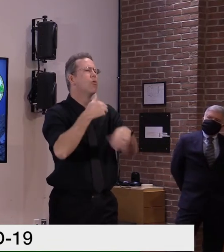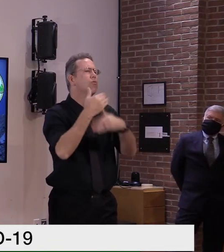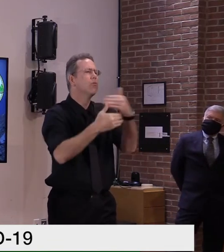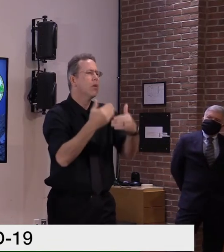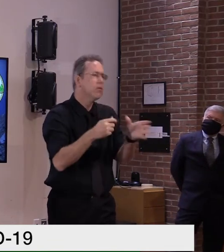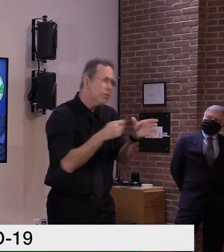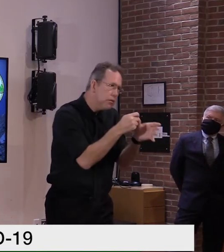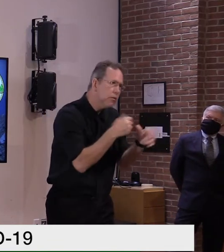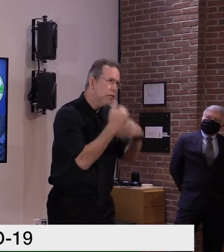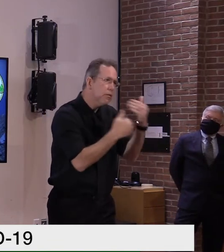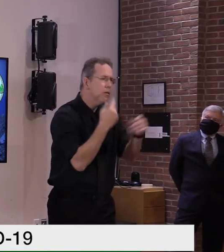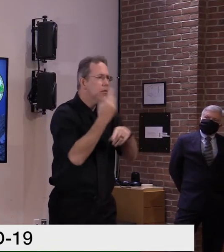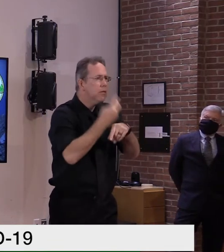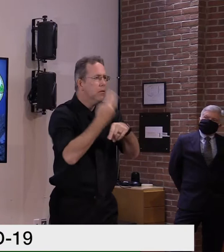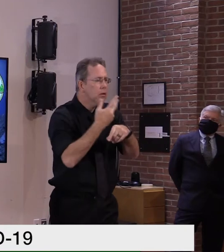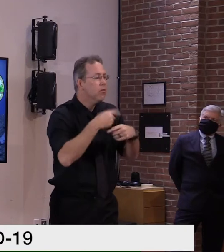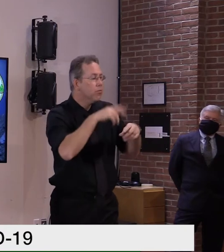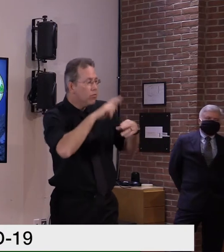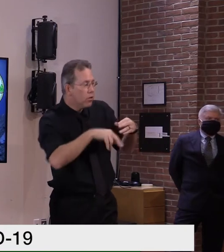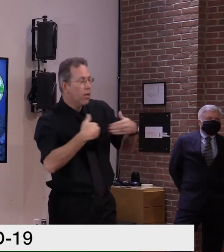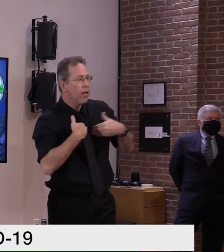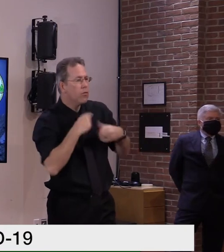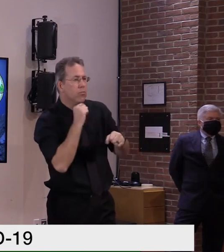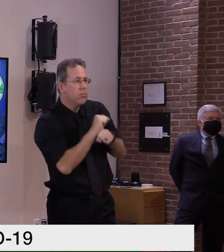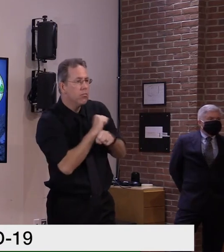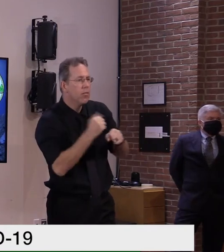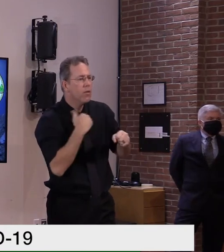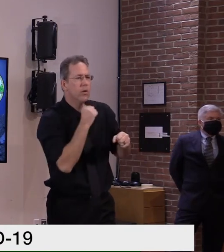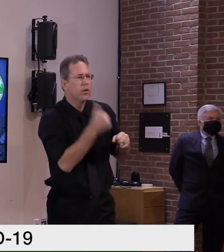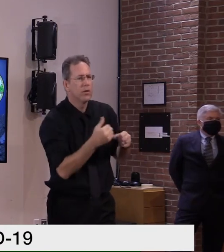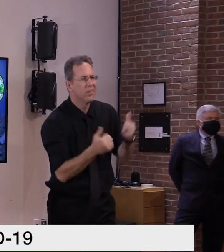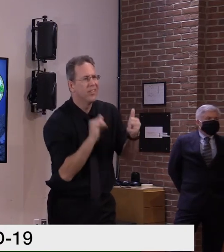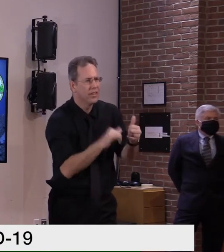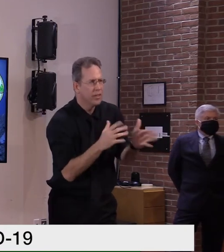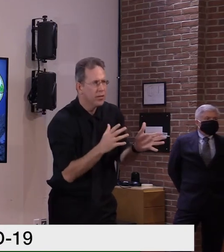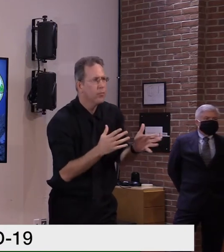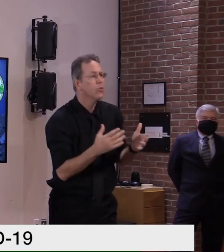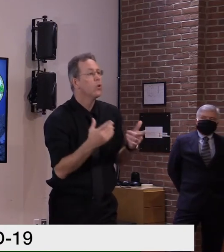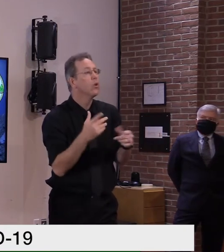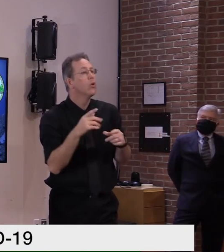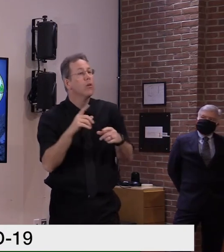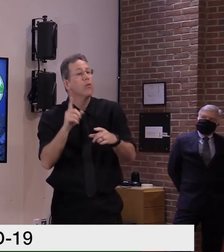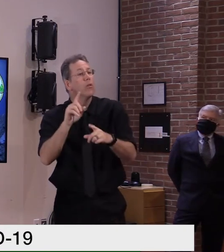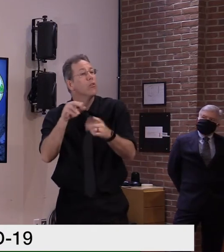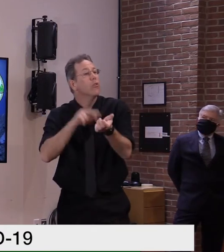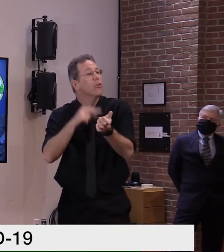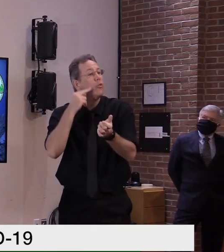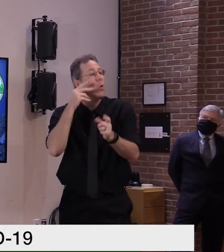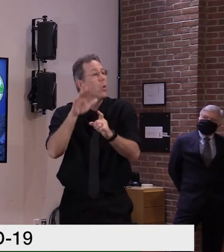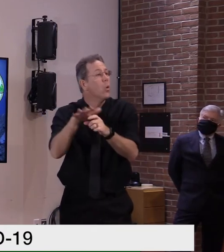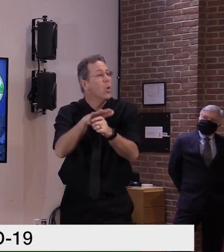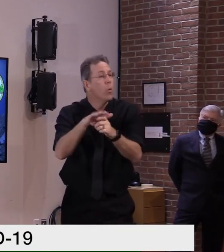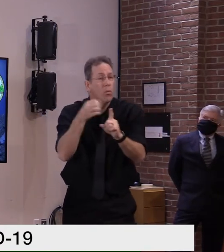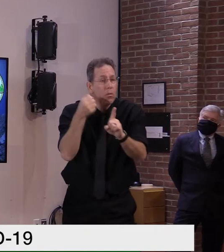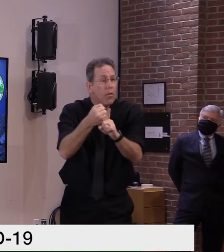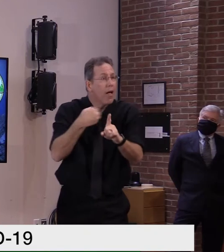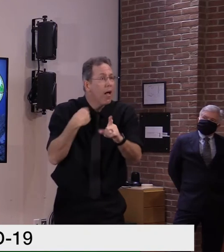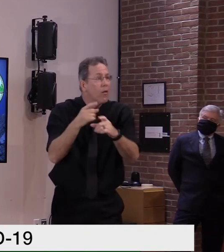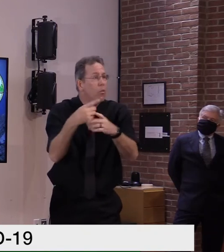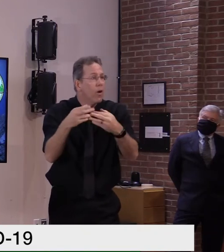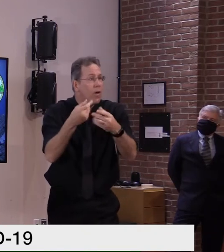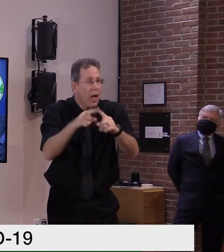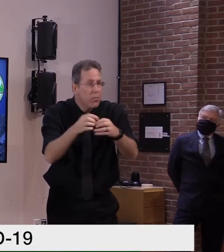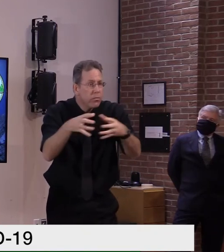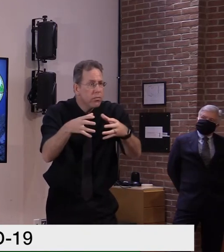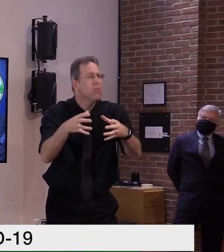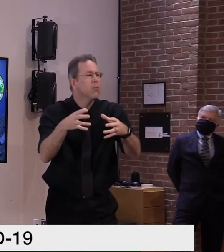be in regions of the state where the prevalence of virus is much higher than it's ever been. And the likelihood of a positive antigen test